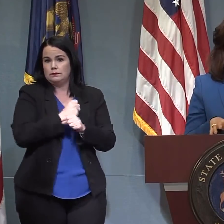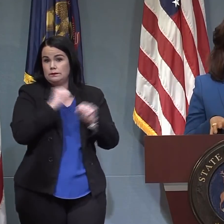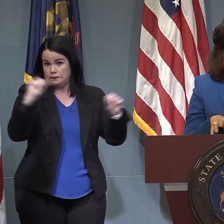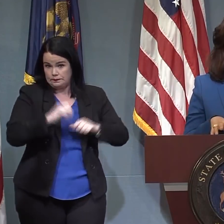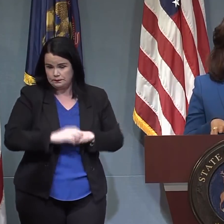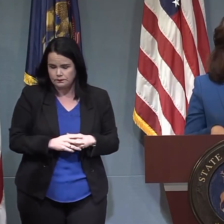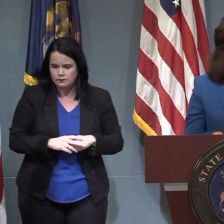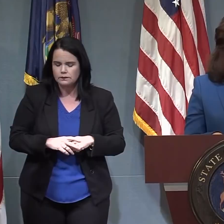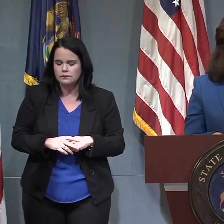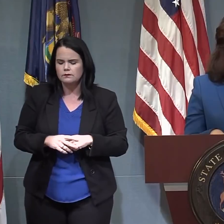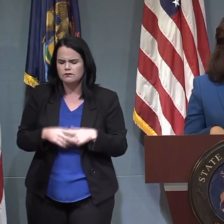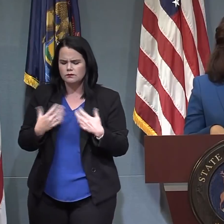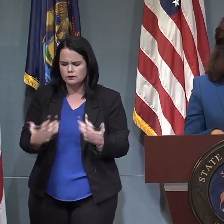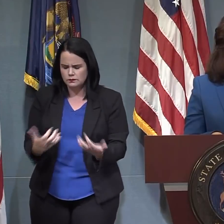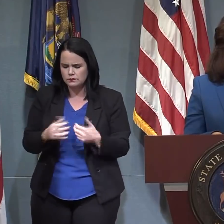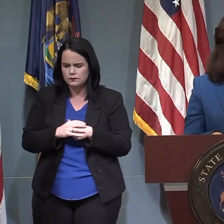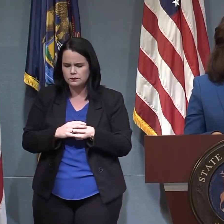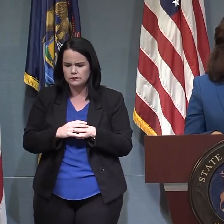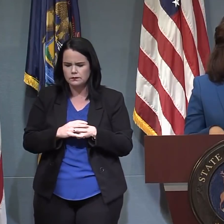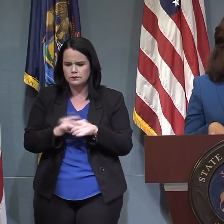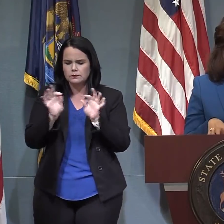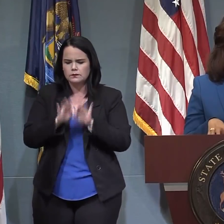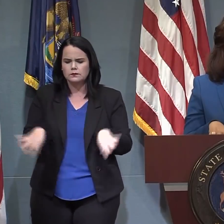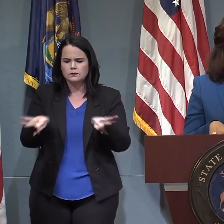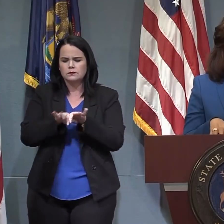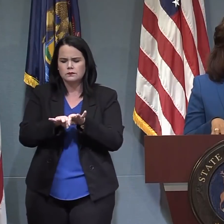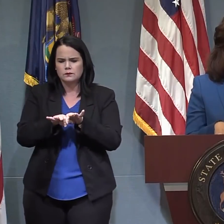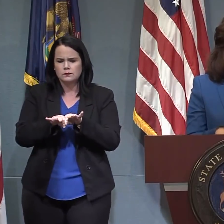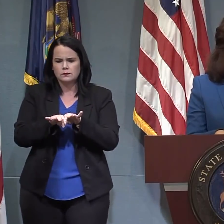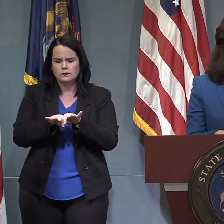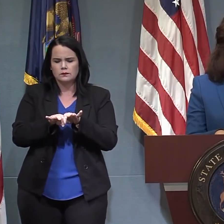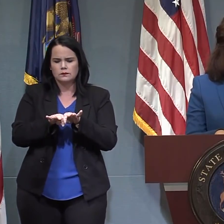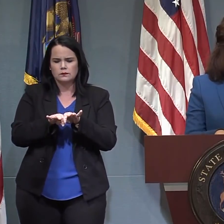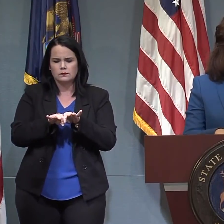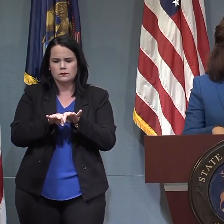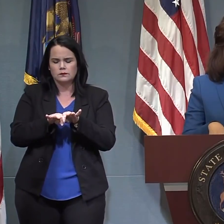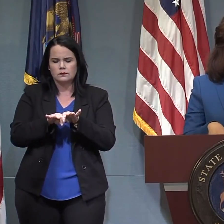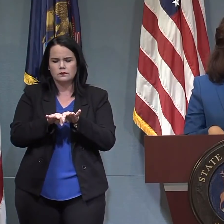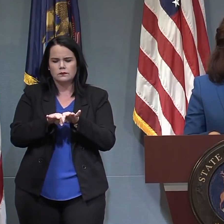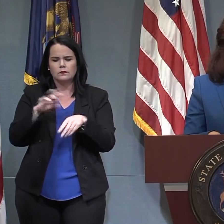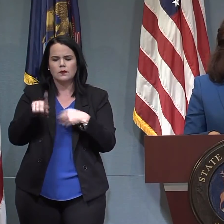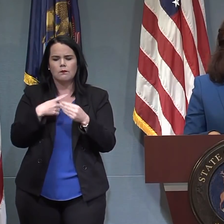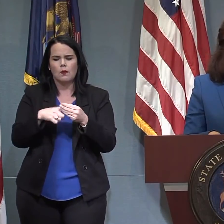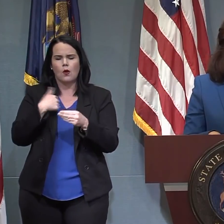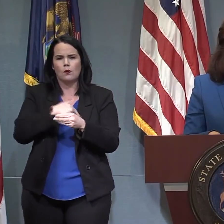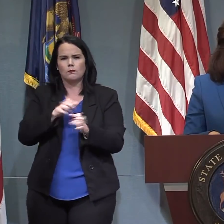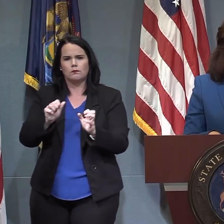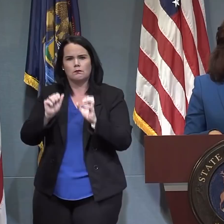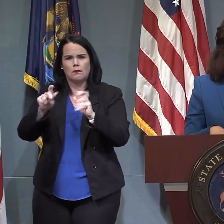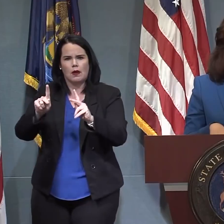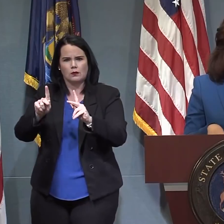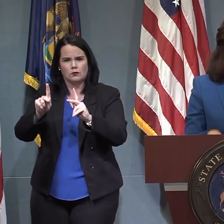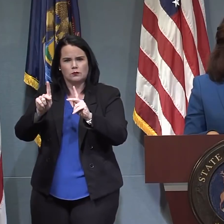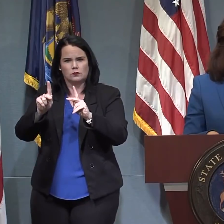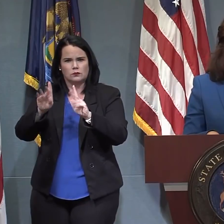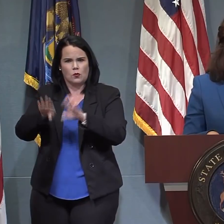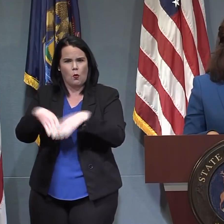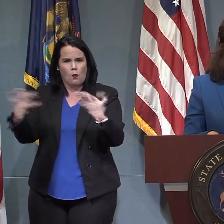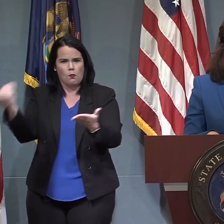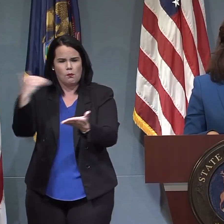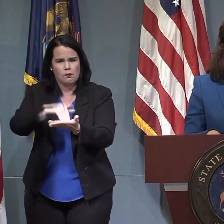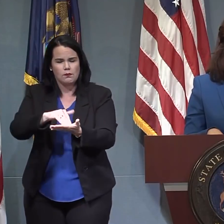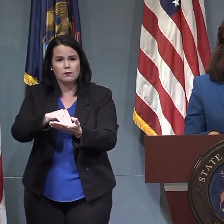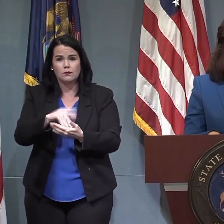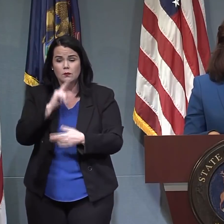about this moment and re-engagement is that business is absolutely aligned with government